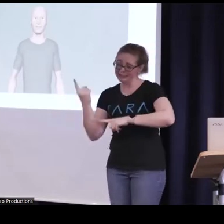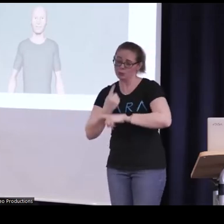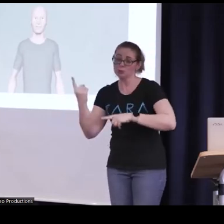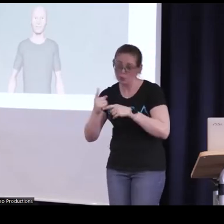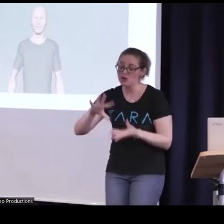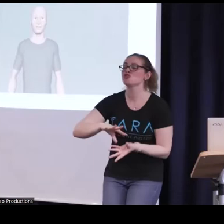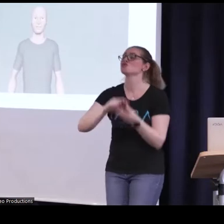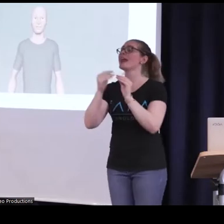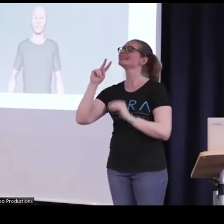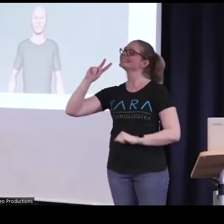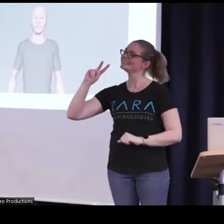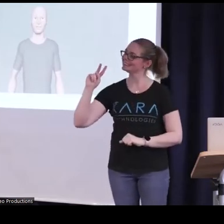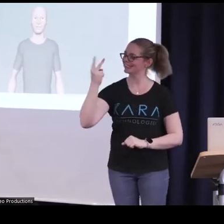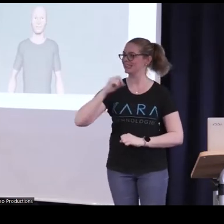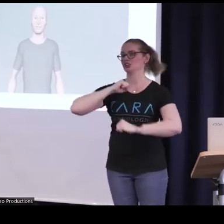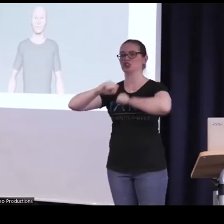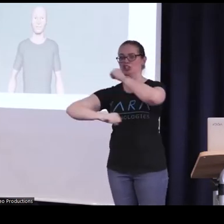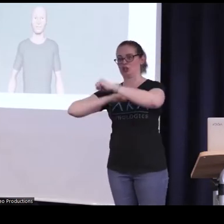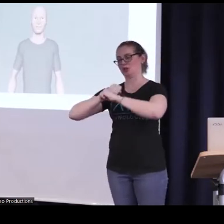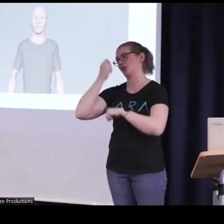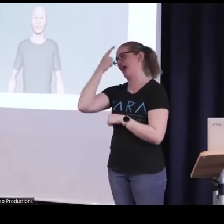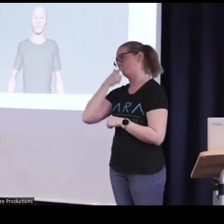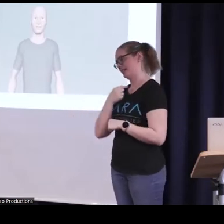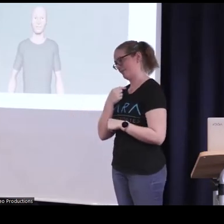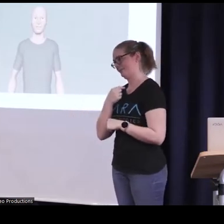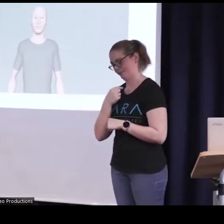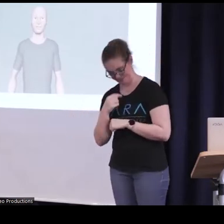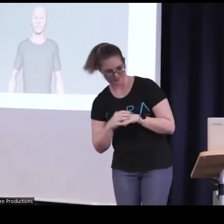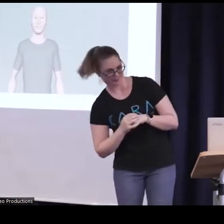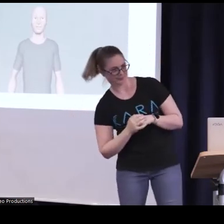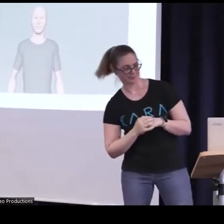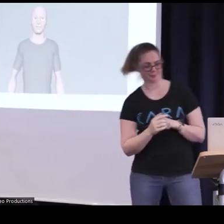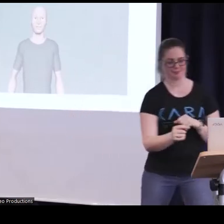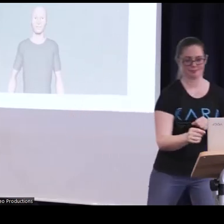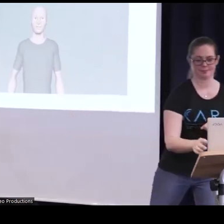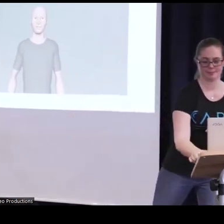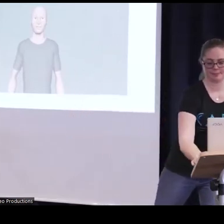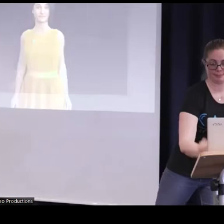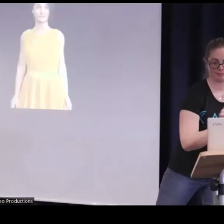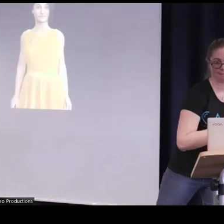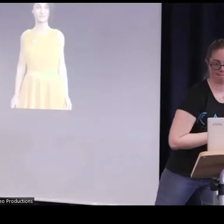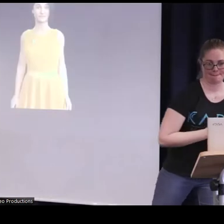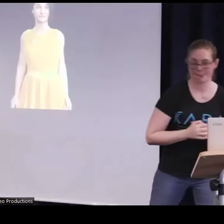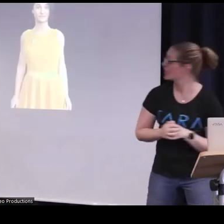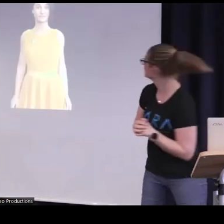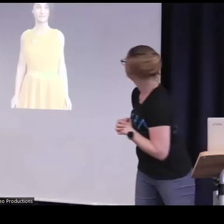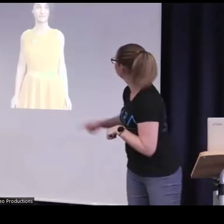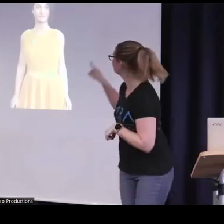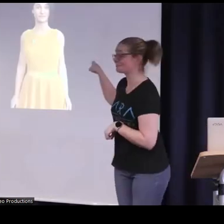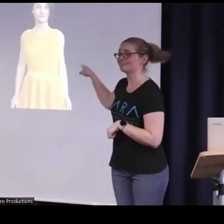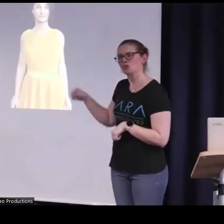And they worked tirelessly to create the next generation of avatars.